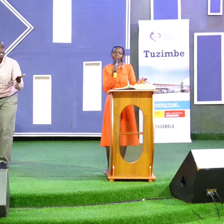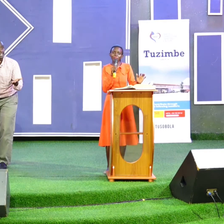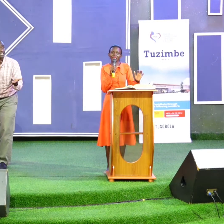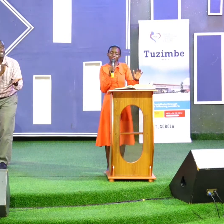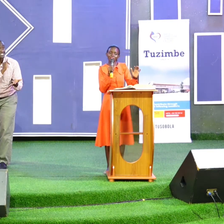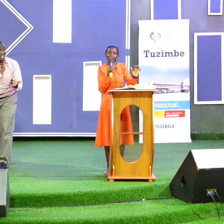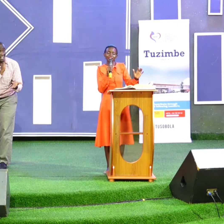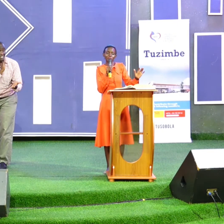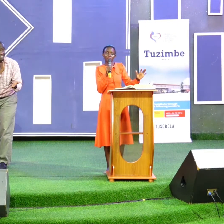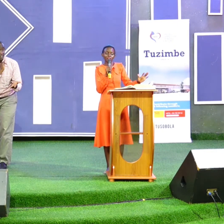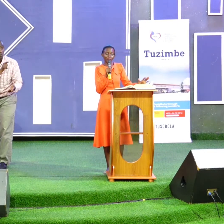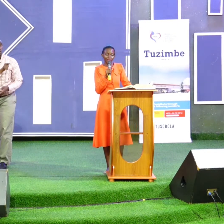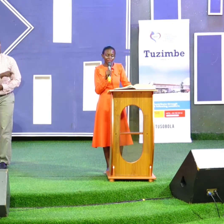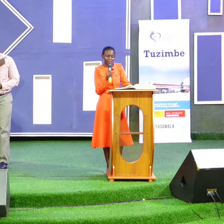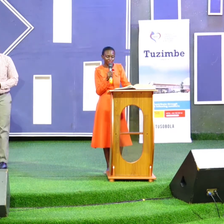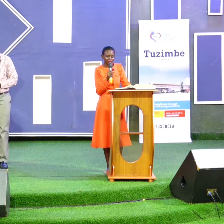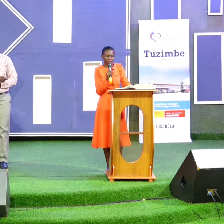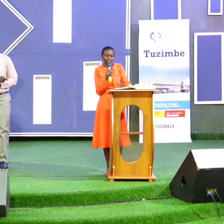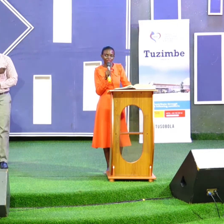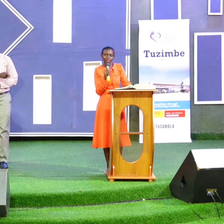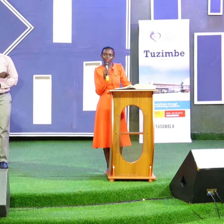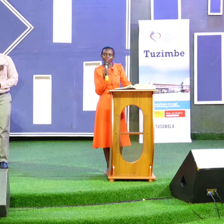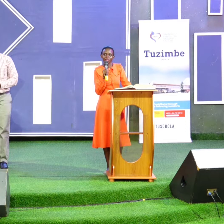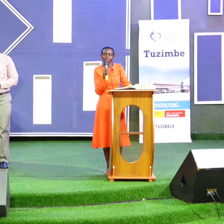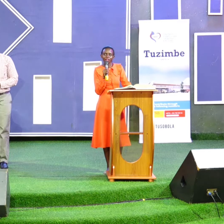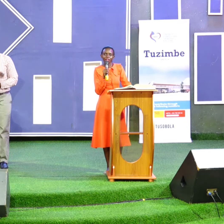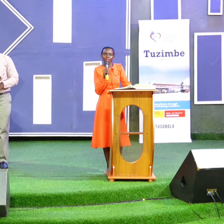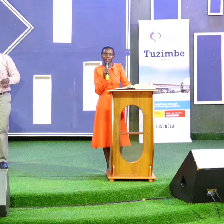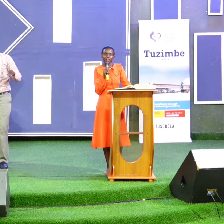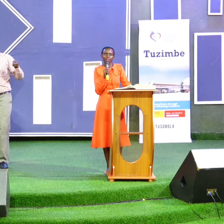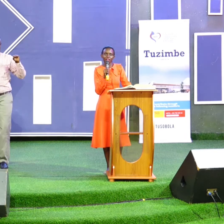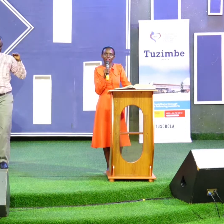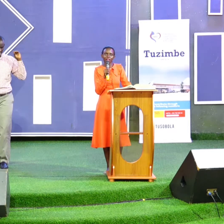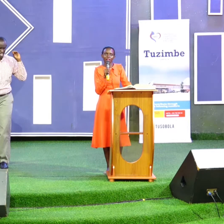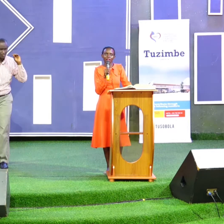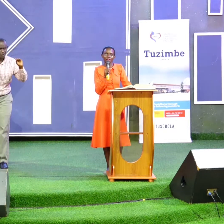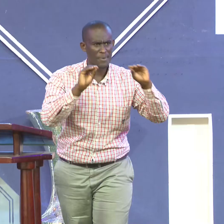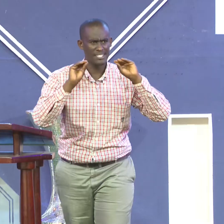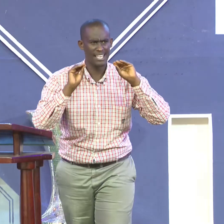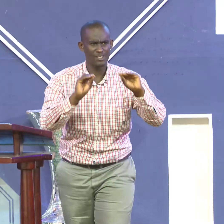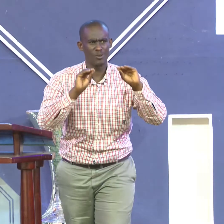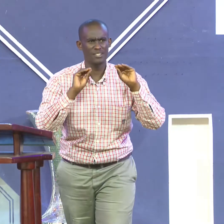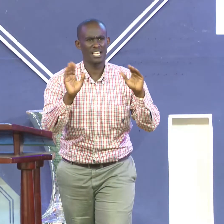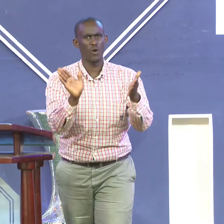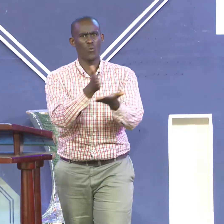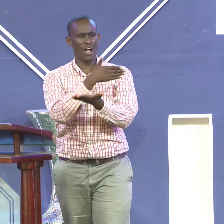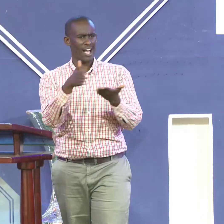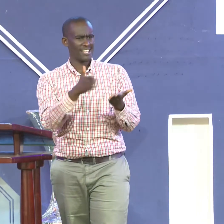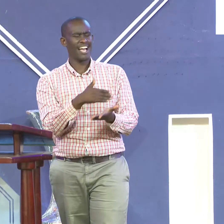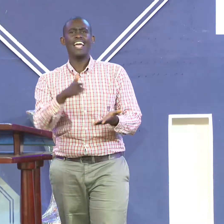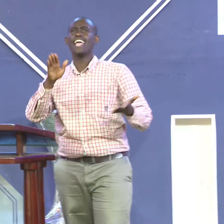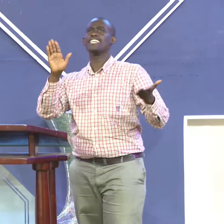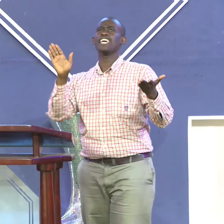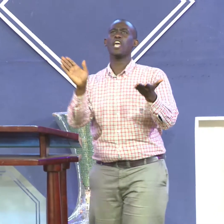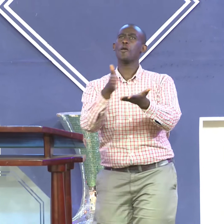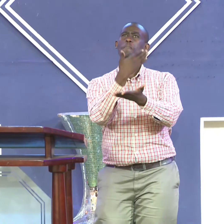the choir master of the kingdom of Israel. Omusajja yali atendeka choir etendereza mu yekalu ya Daudi. The man who was training the